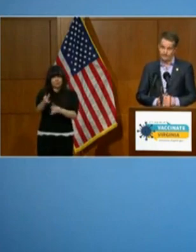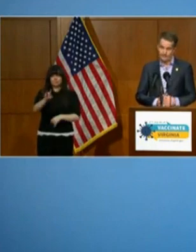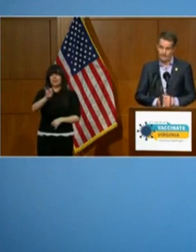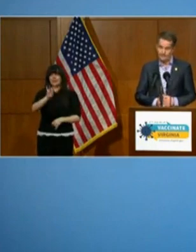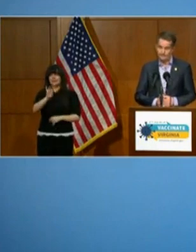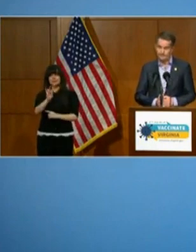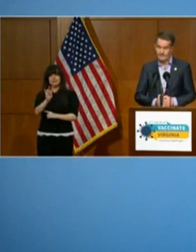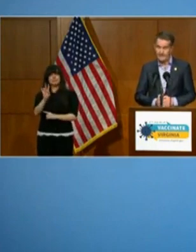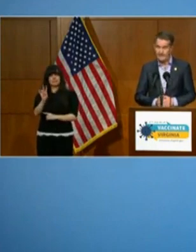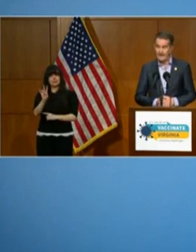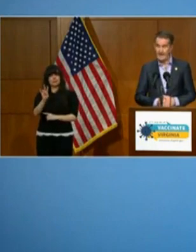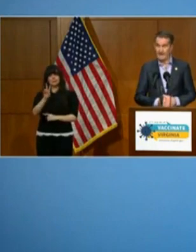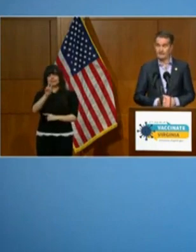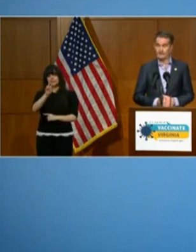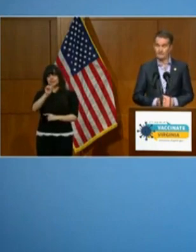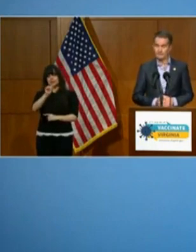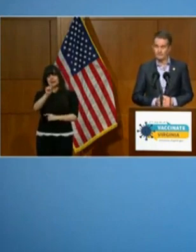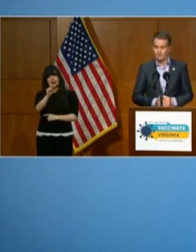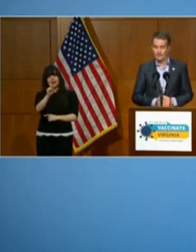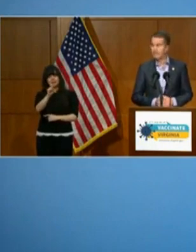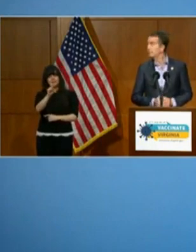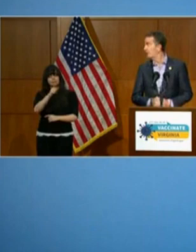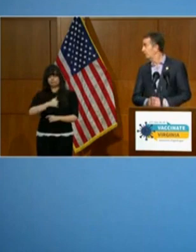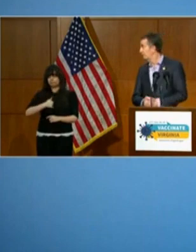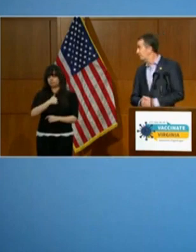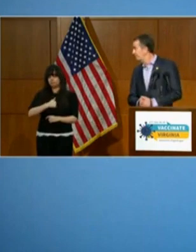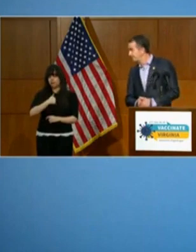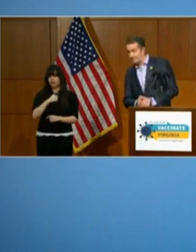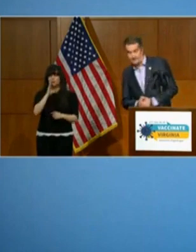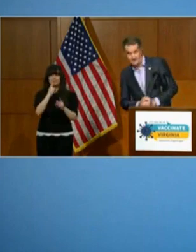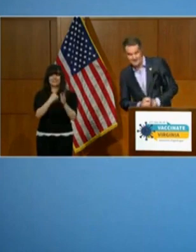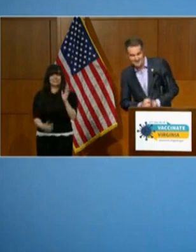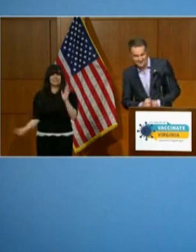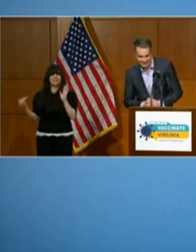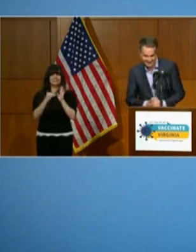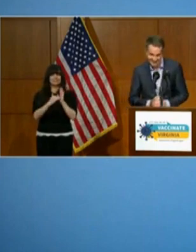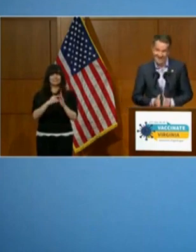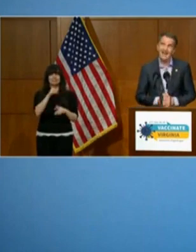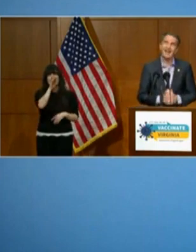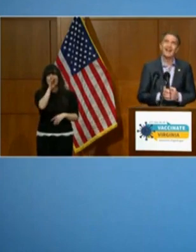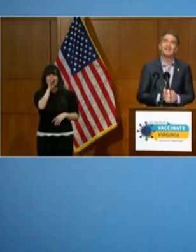877 VA-ACTS, excuse me, let me start over.